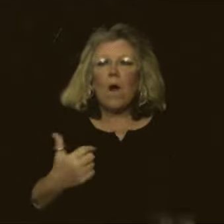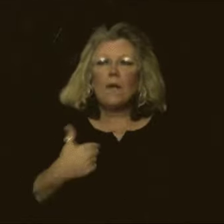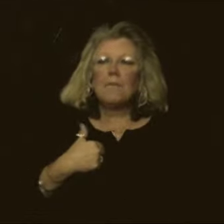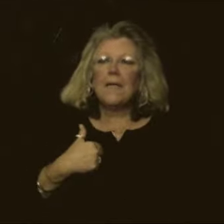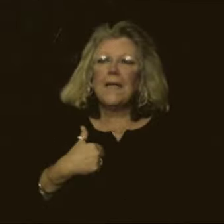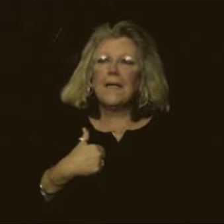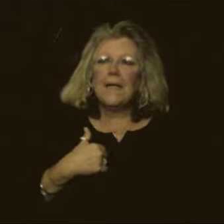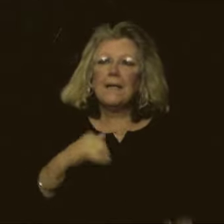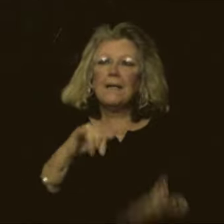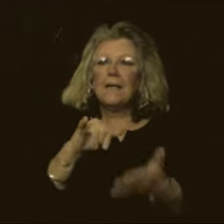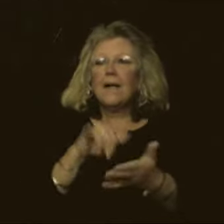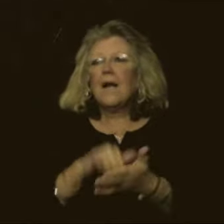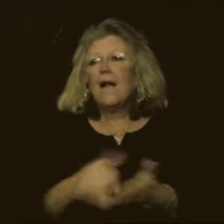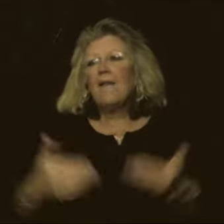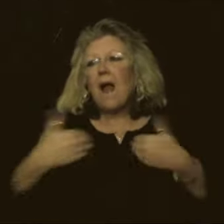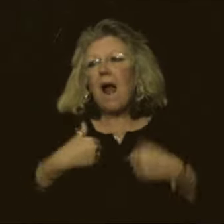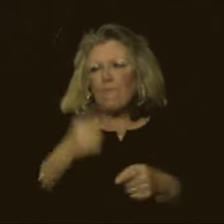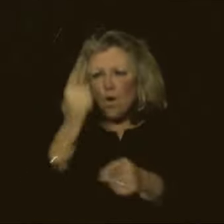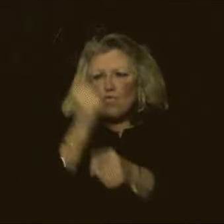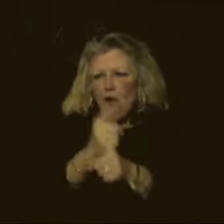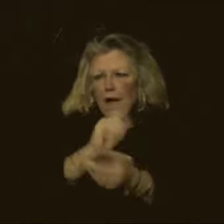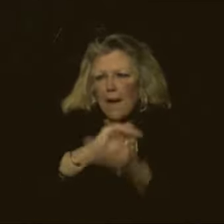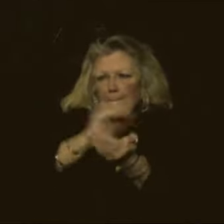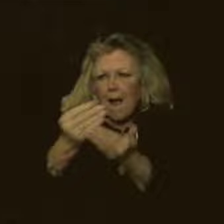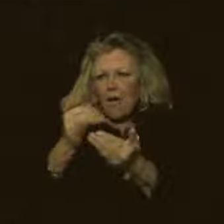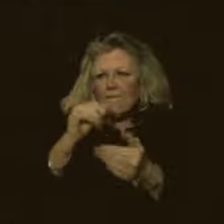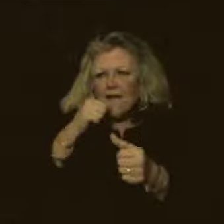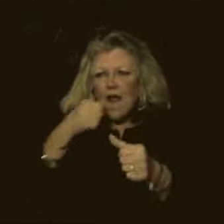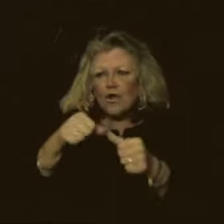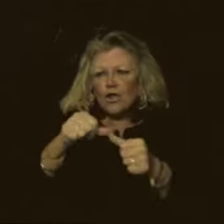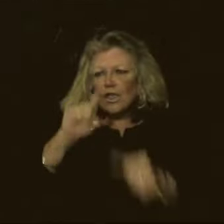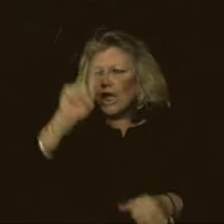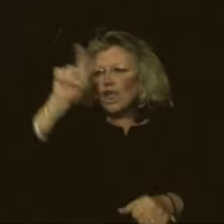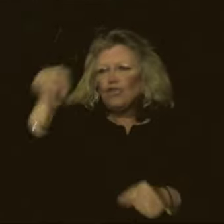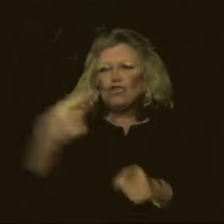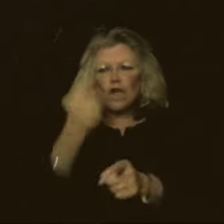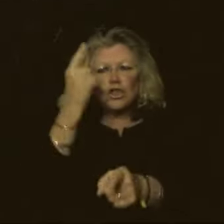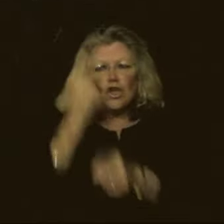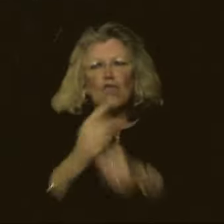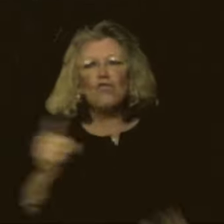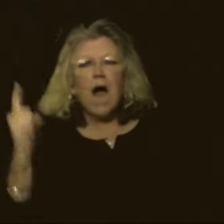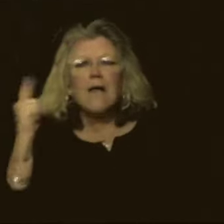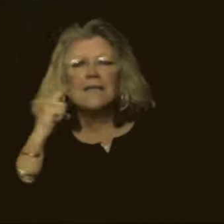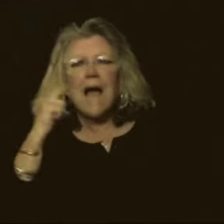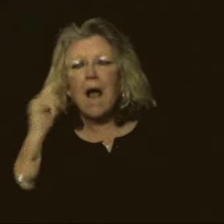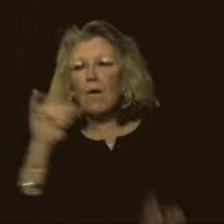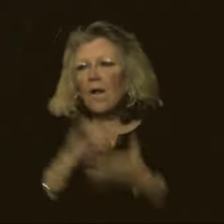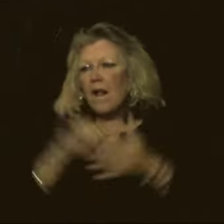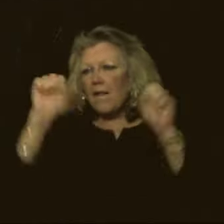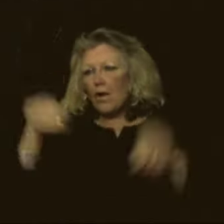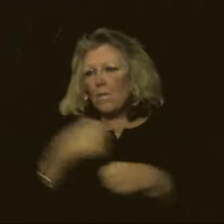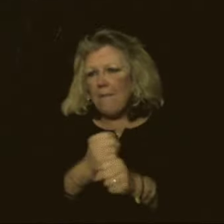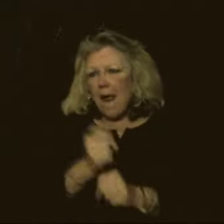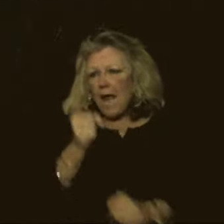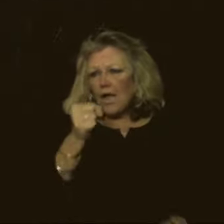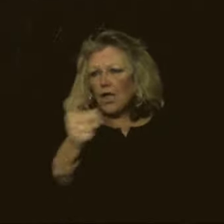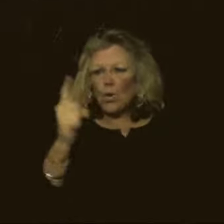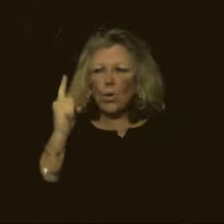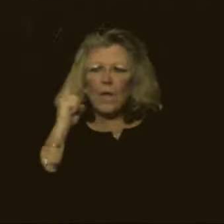me, that have the right amount of letters, just the right sound that could make you